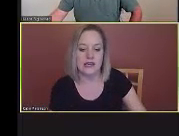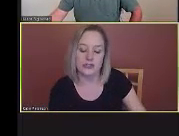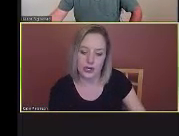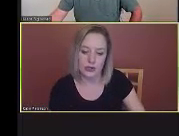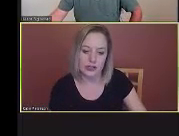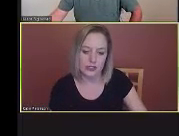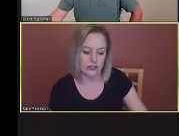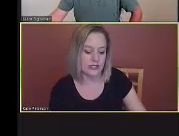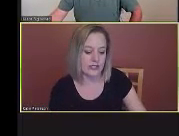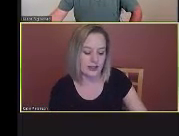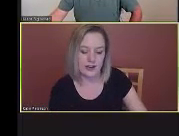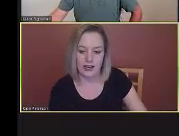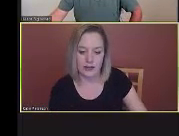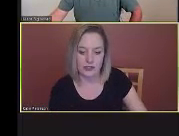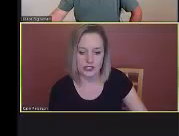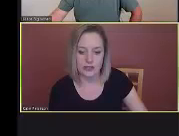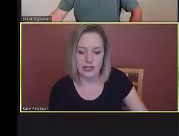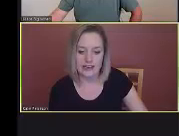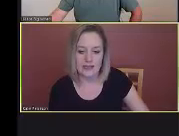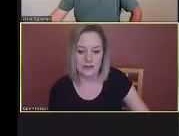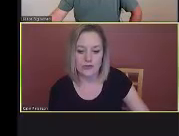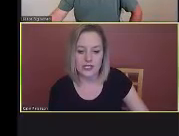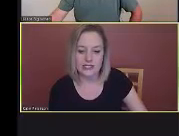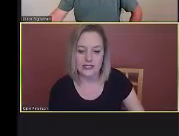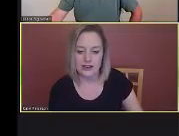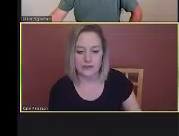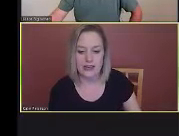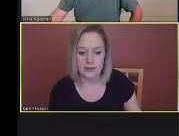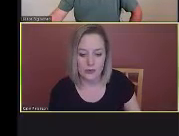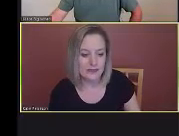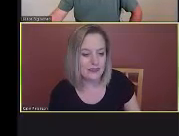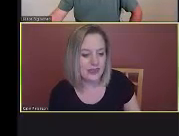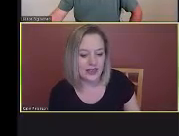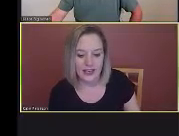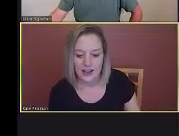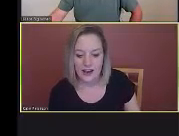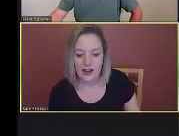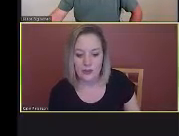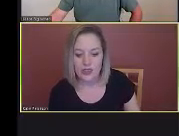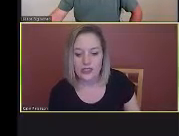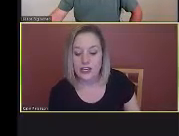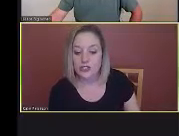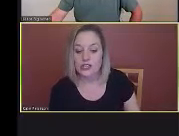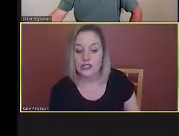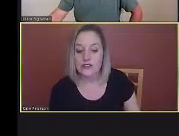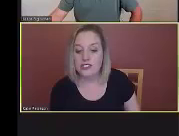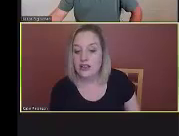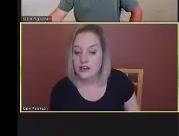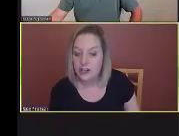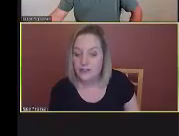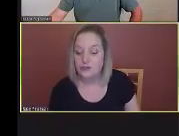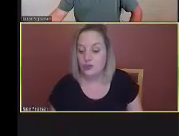that it's a South Dakota service. I'm just going to be like in the movies and make up one. Then you'll give